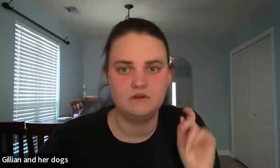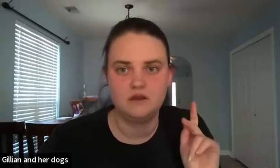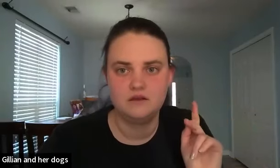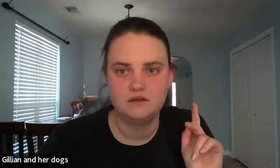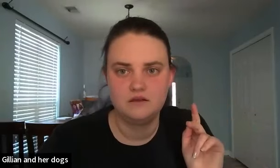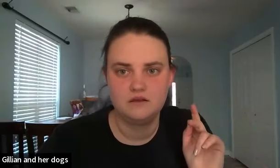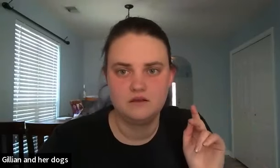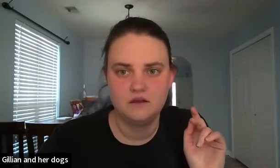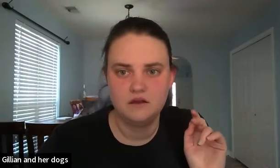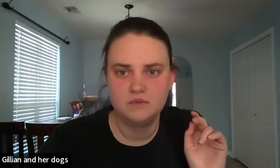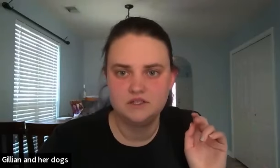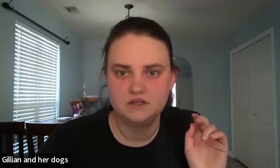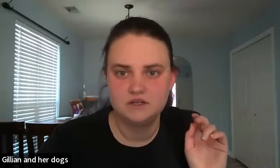Okay, I might try to see.